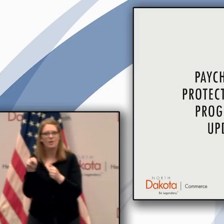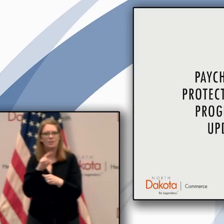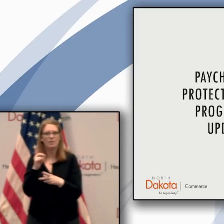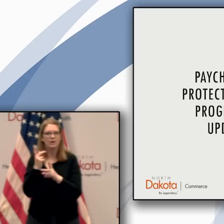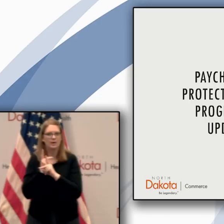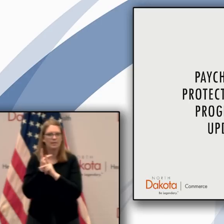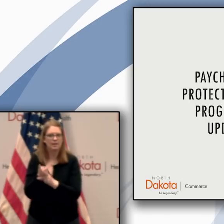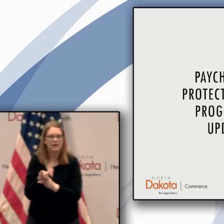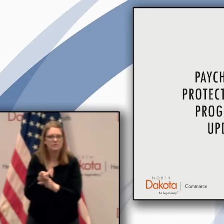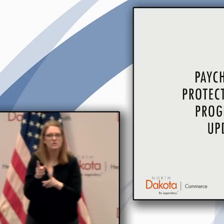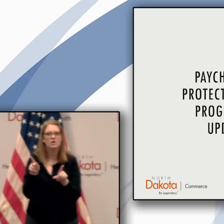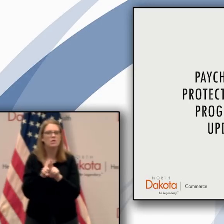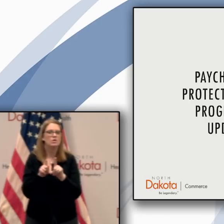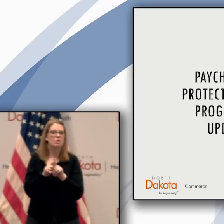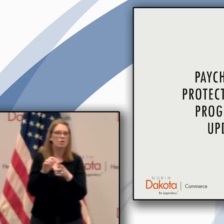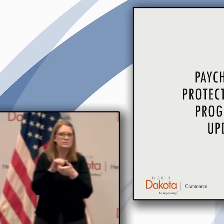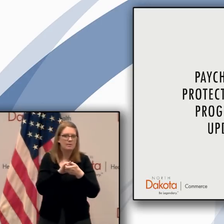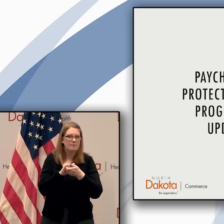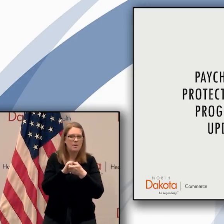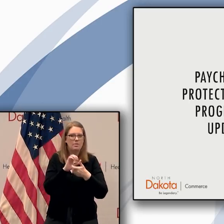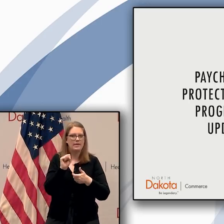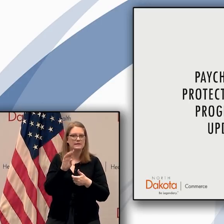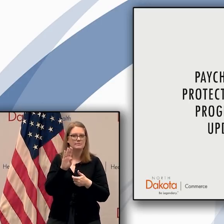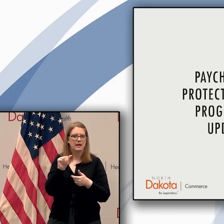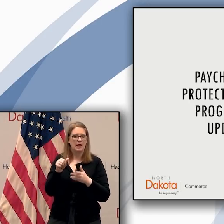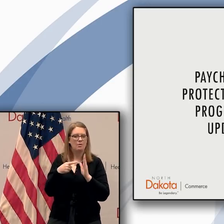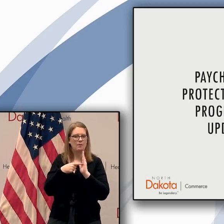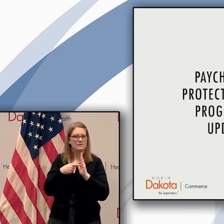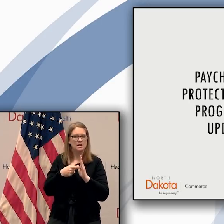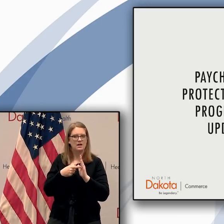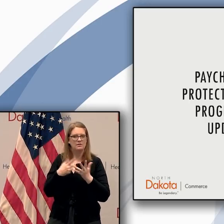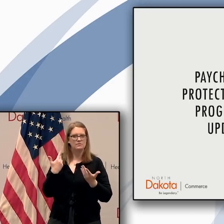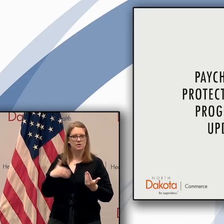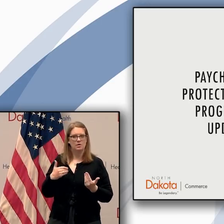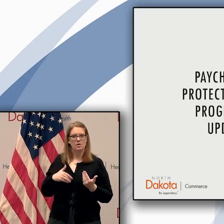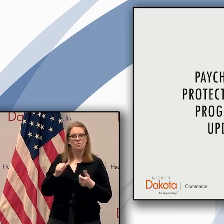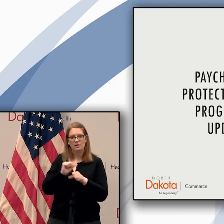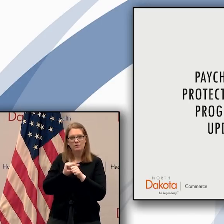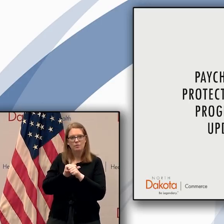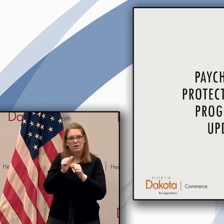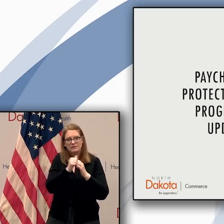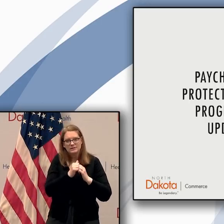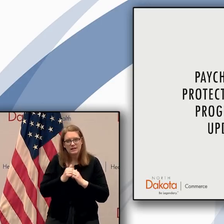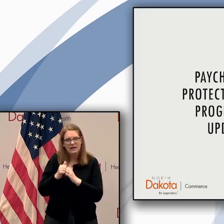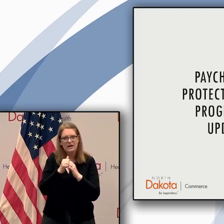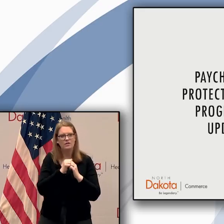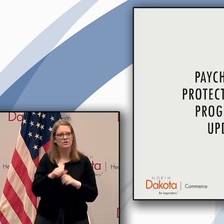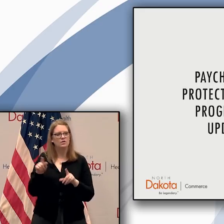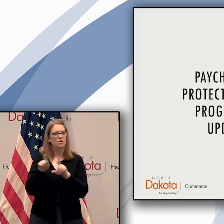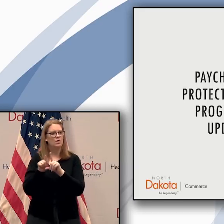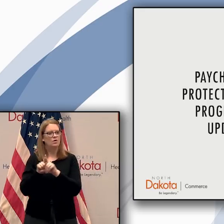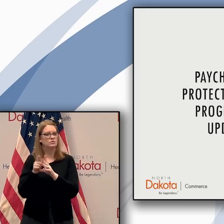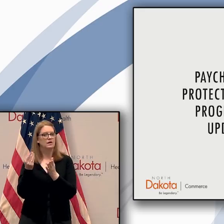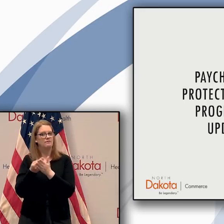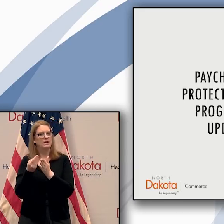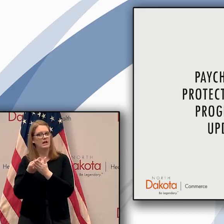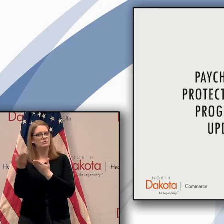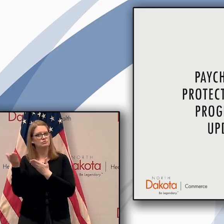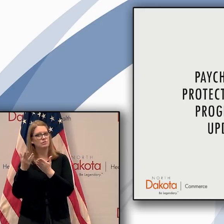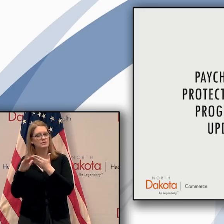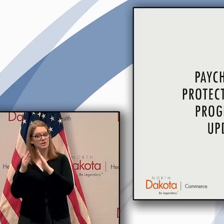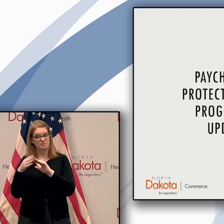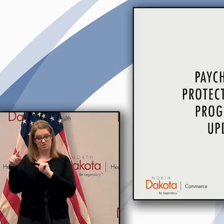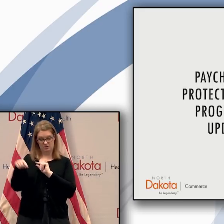close partnership with our local SBA representatives, and a huge nod to the financial services community